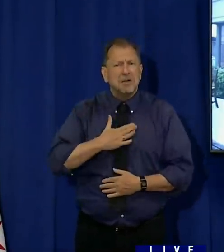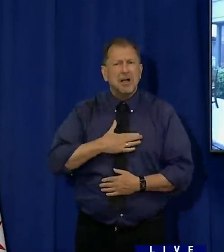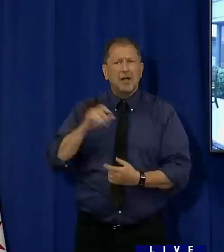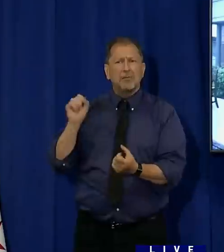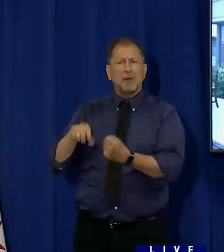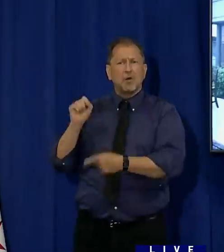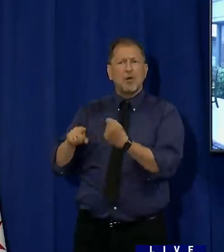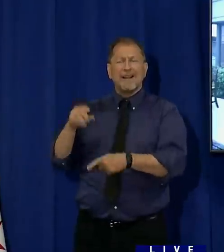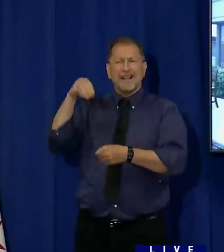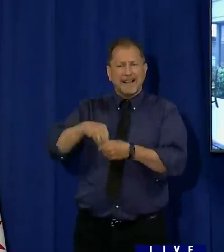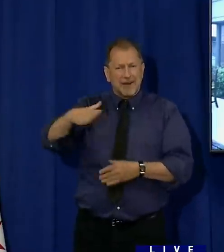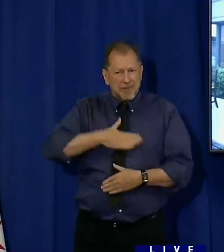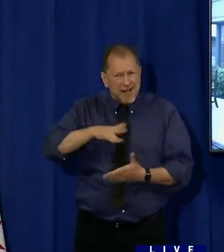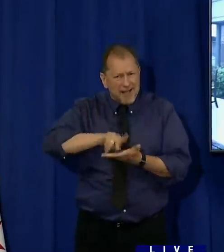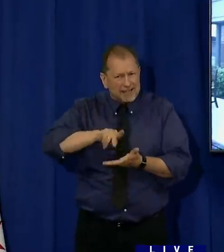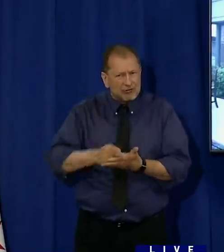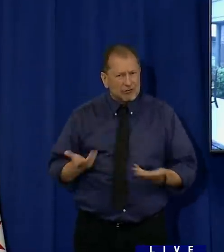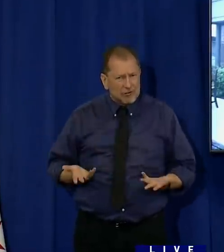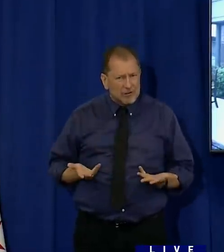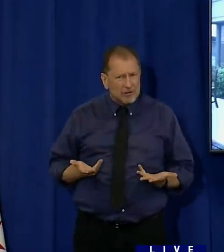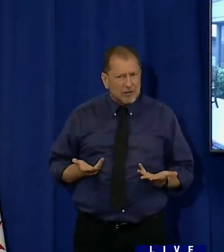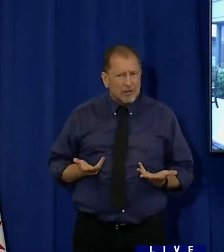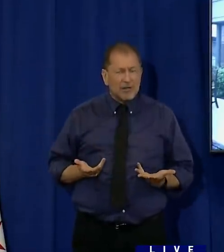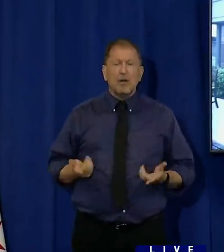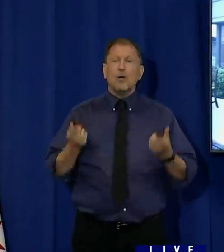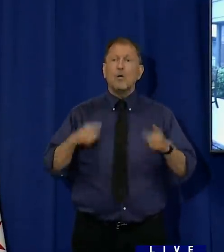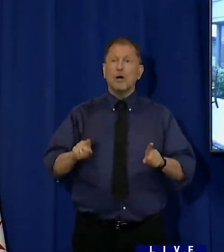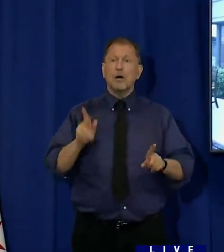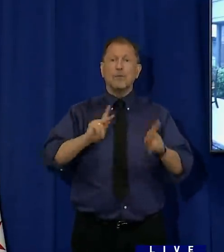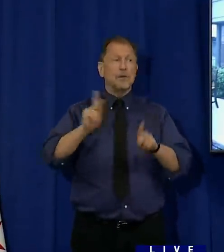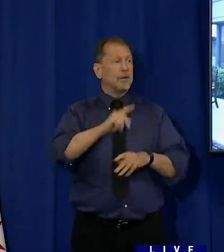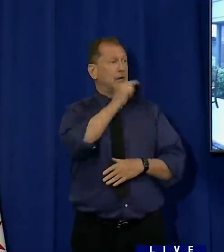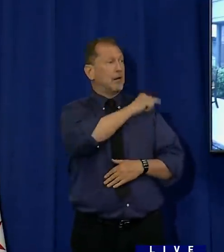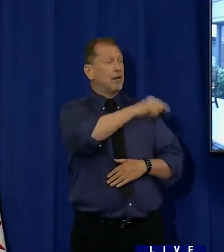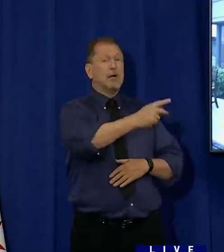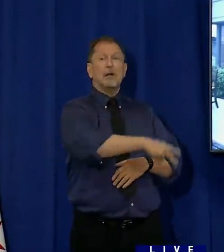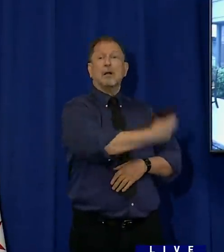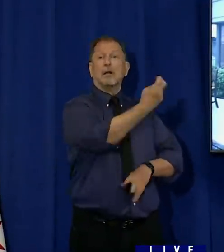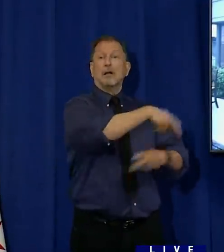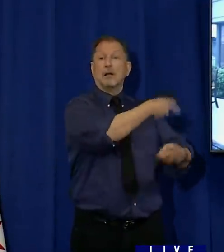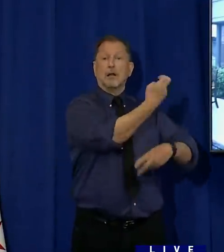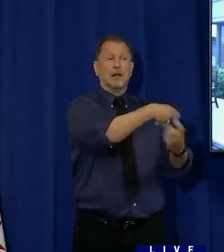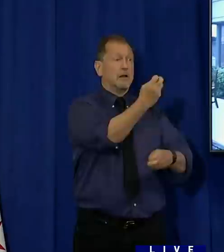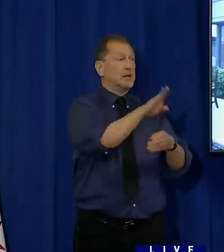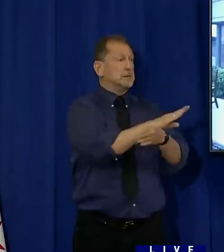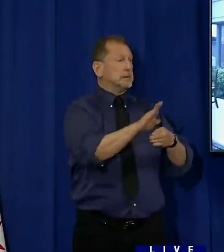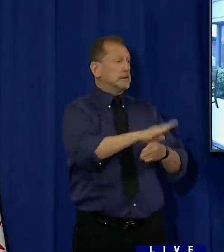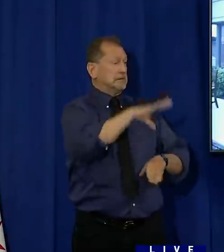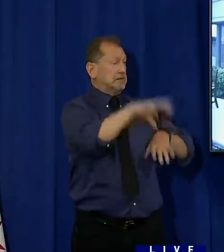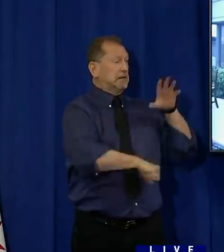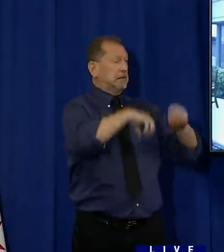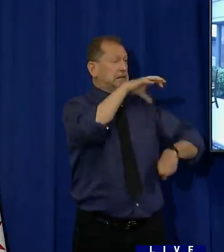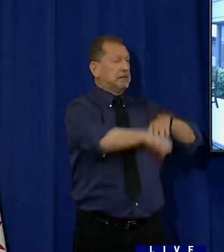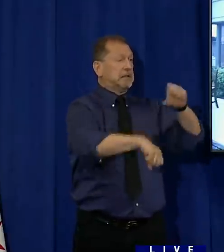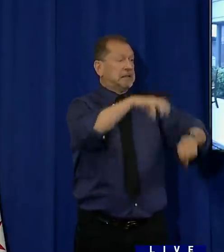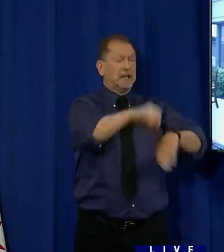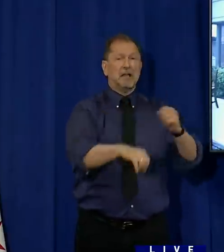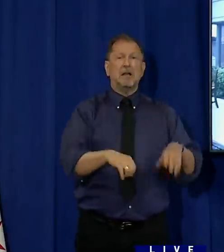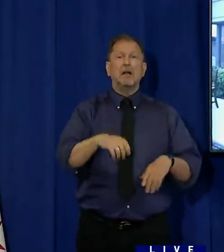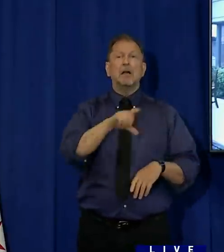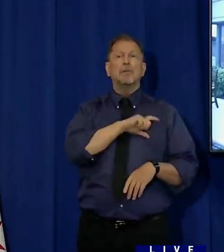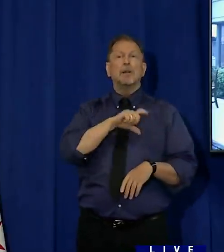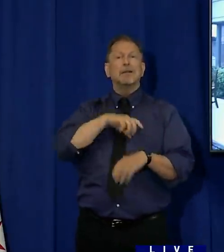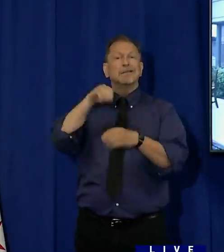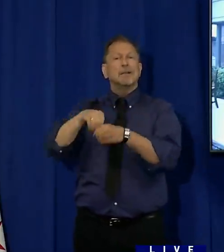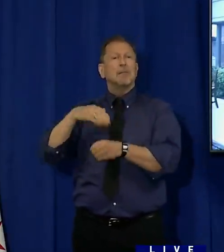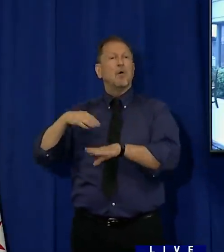microwave while looters were tearing apart businesses within